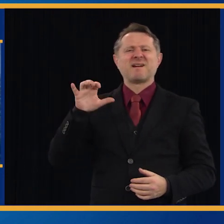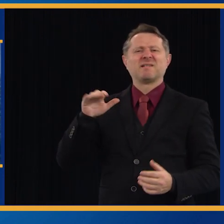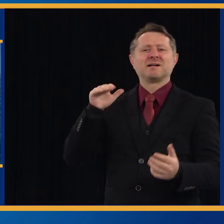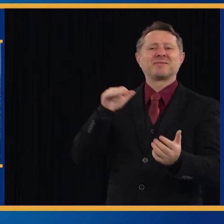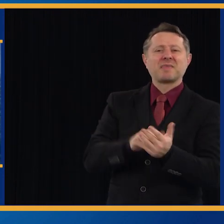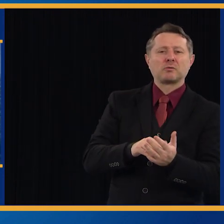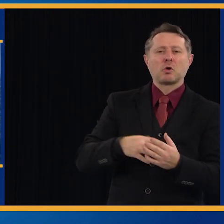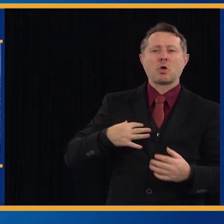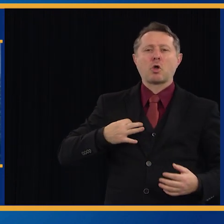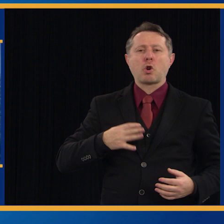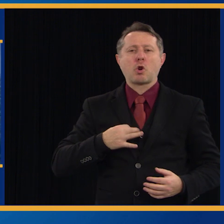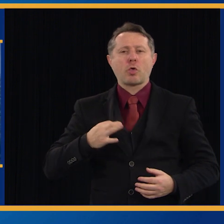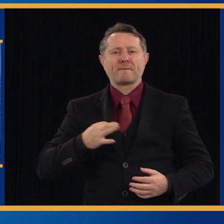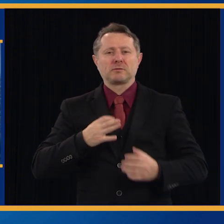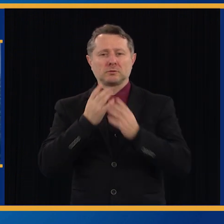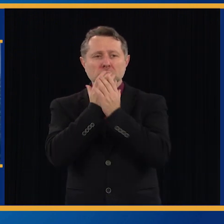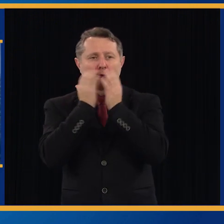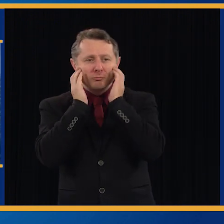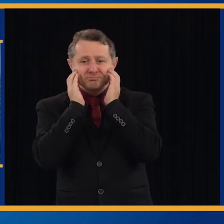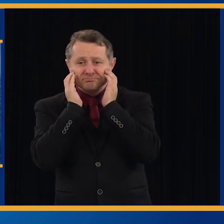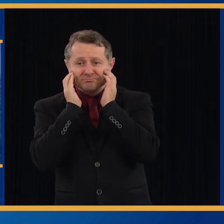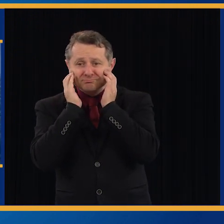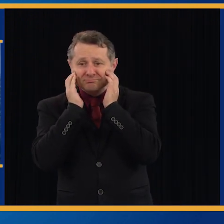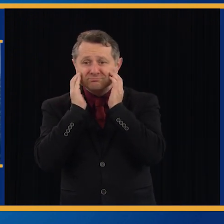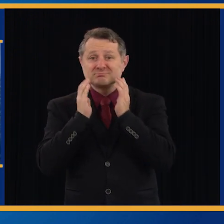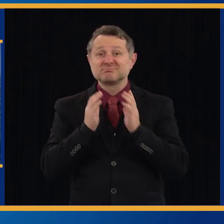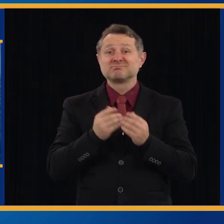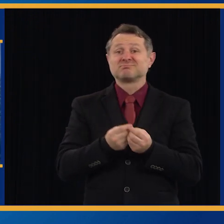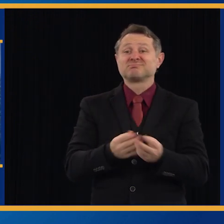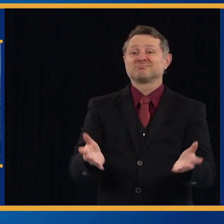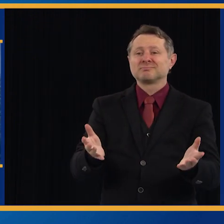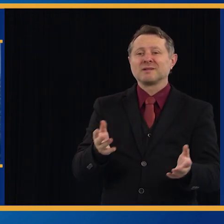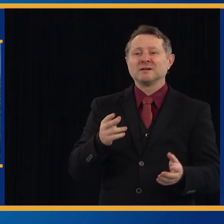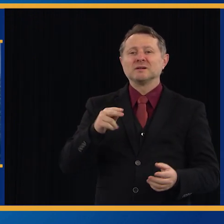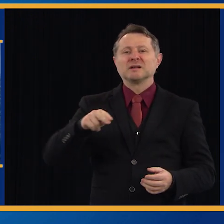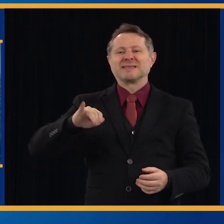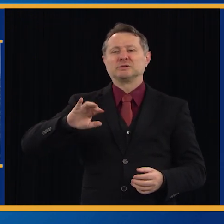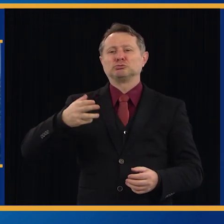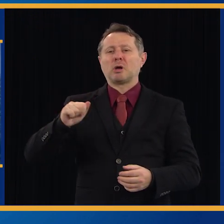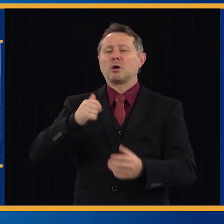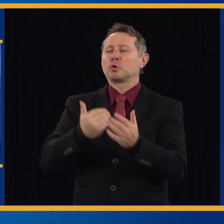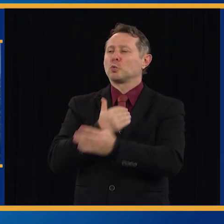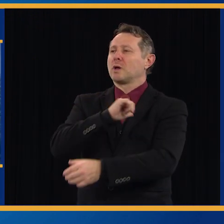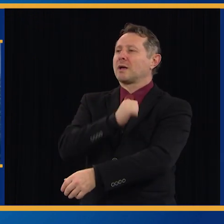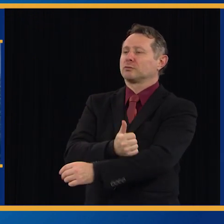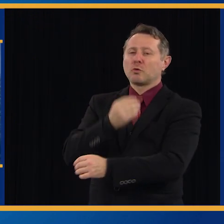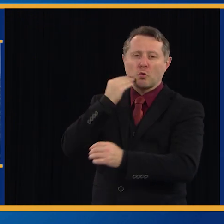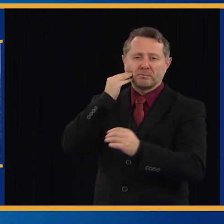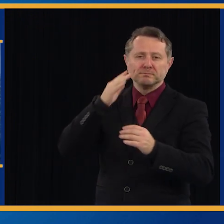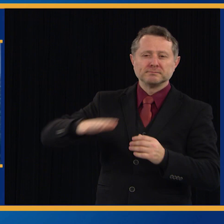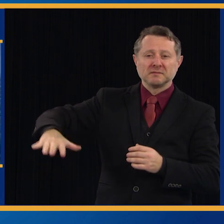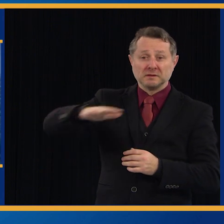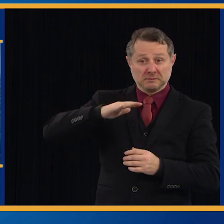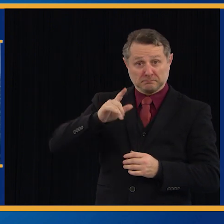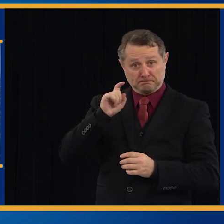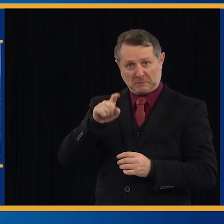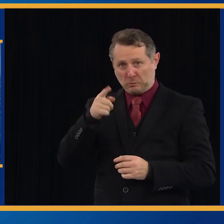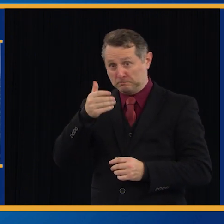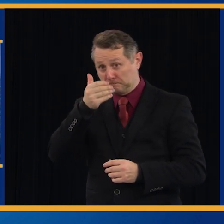to NYCHA. That is one mask for every person who is in public